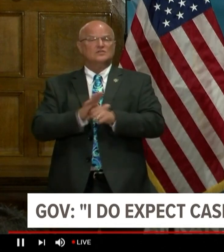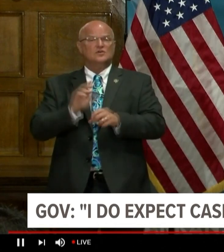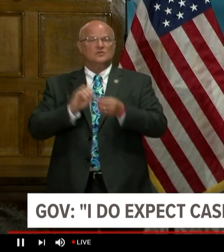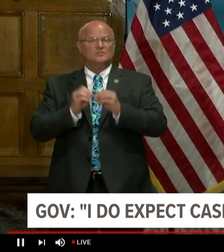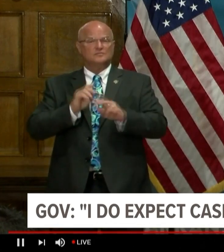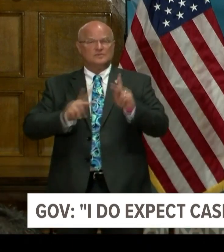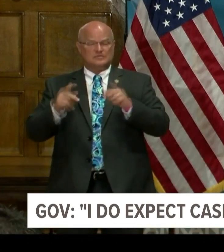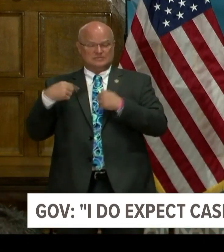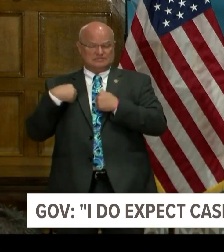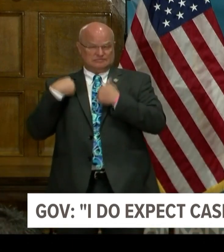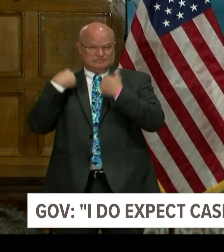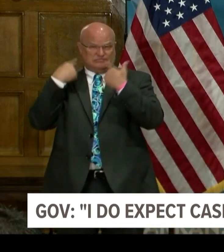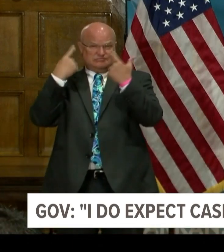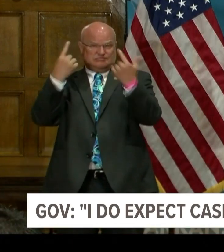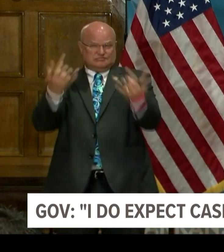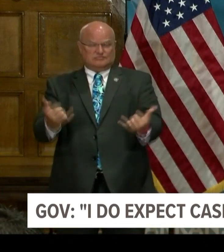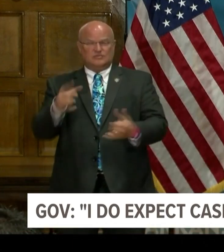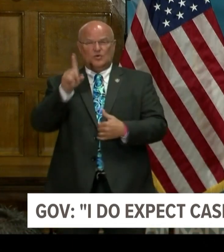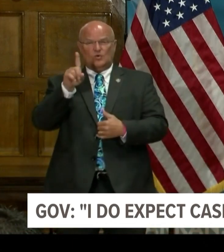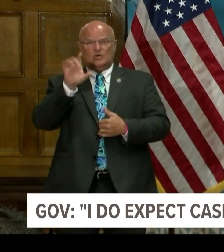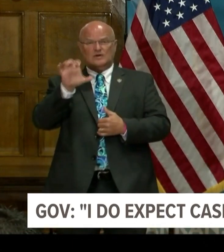individuals tested to date are